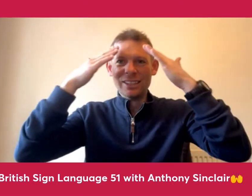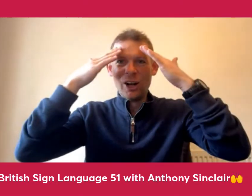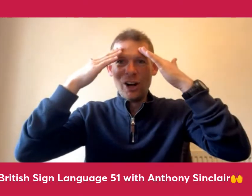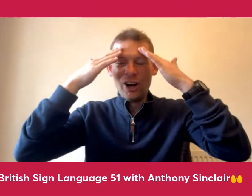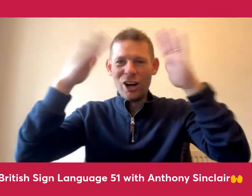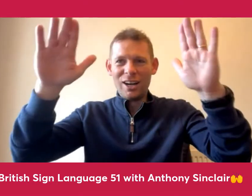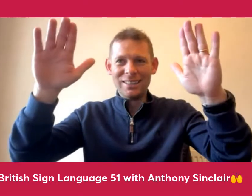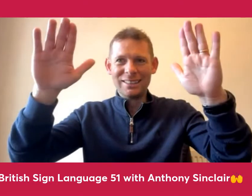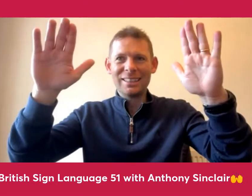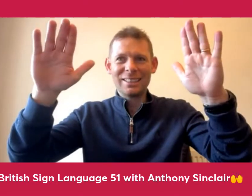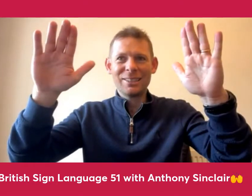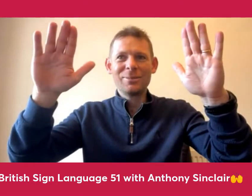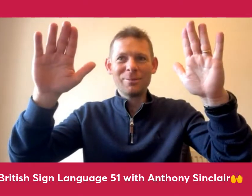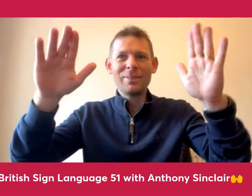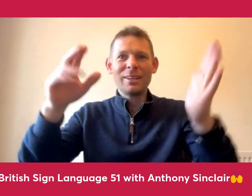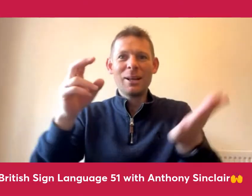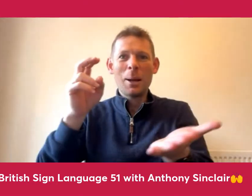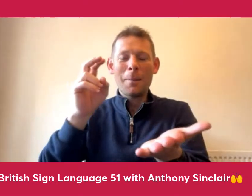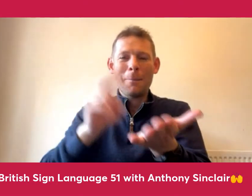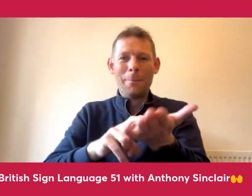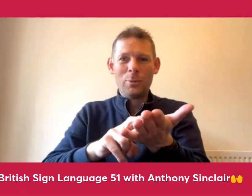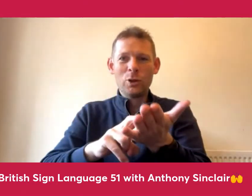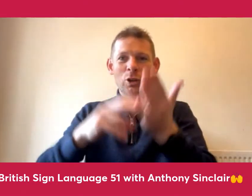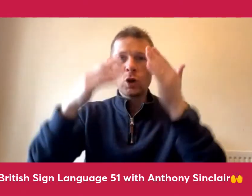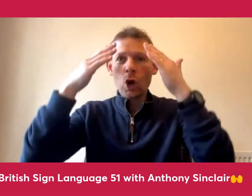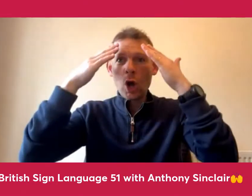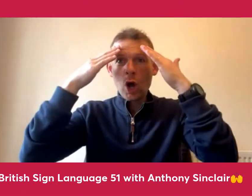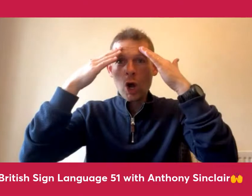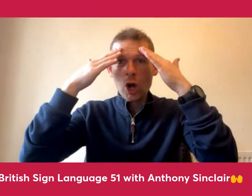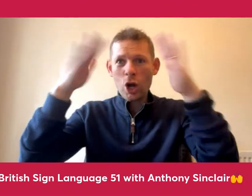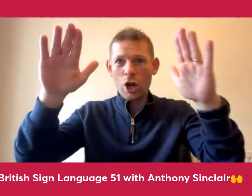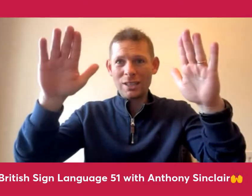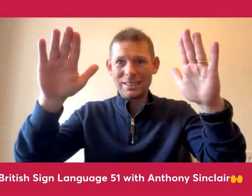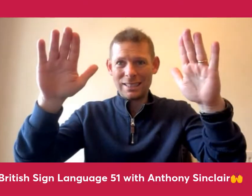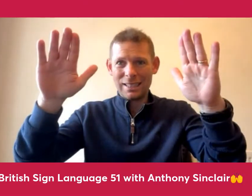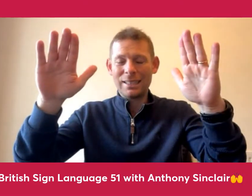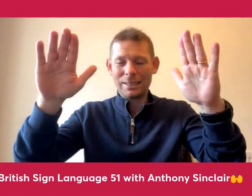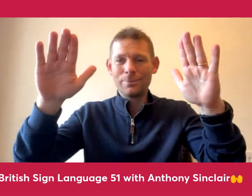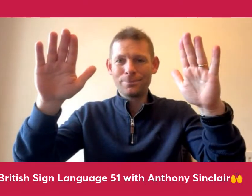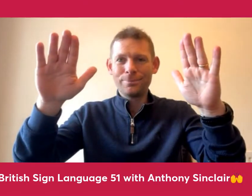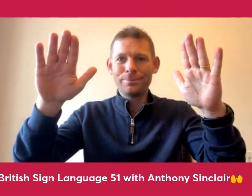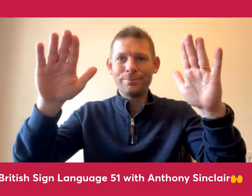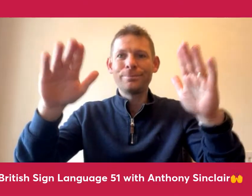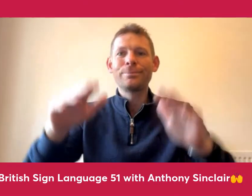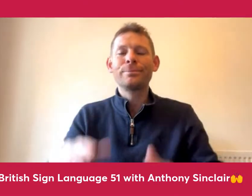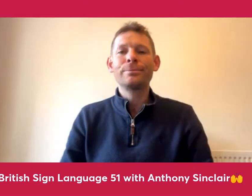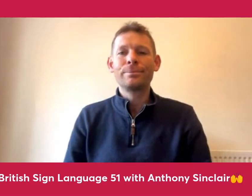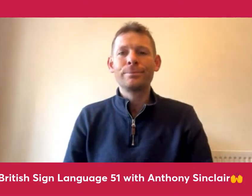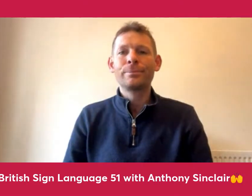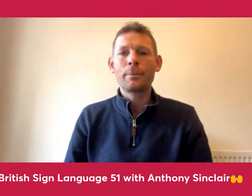Sorry, I'm giving you the regional sign for Northern Ireland. So that's your sign, holiday. Book a holiday.